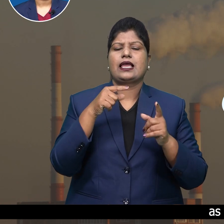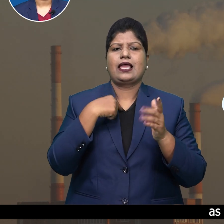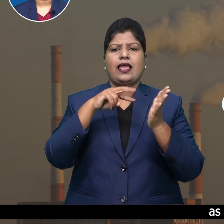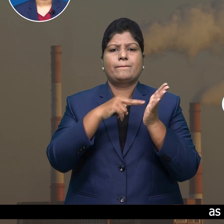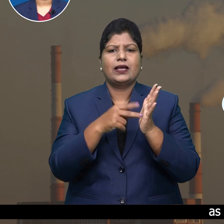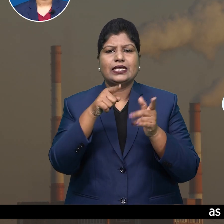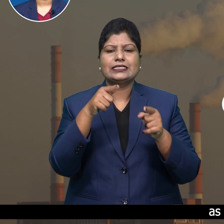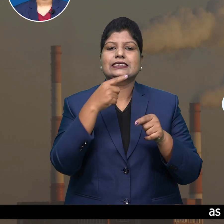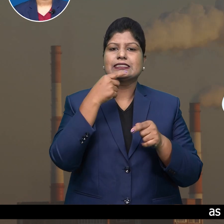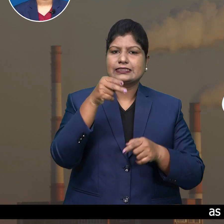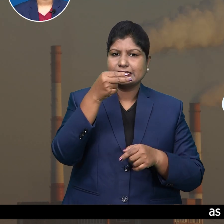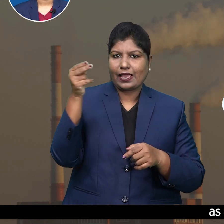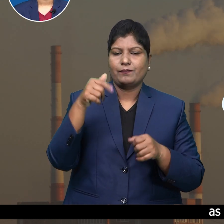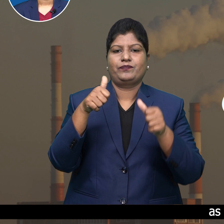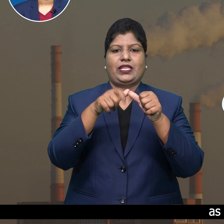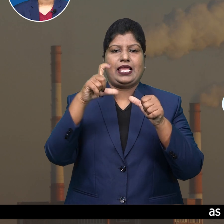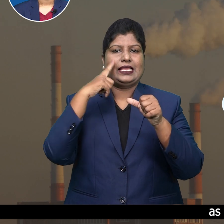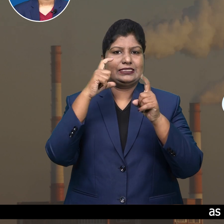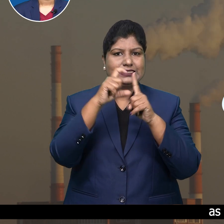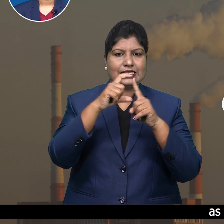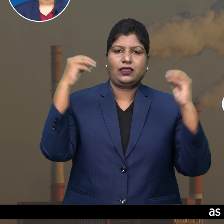acid rain.